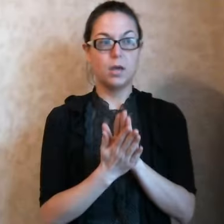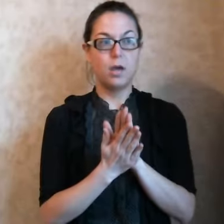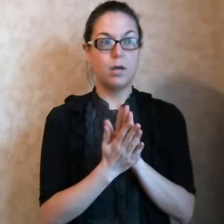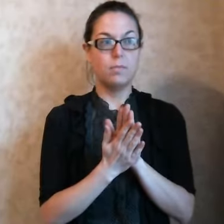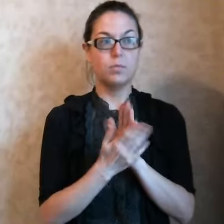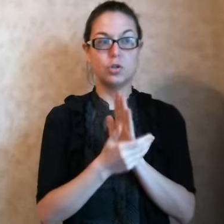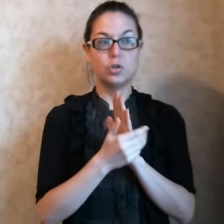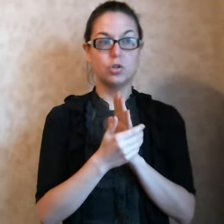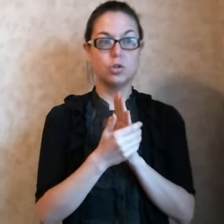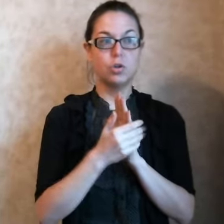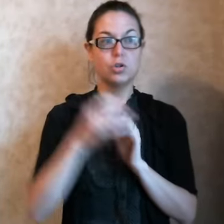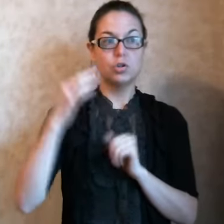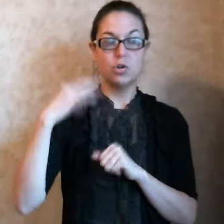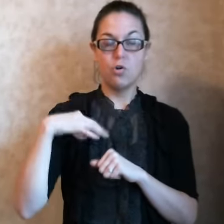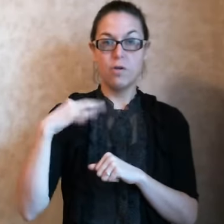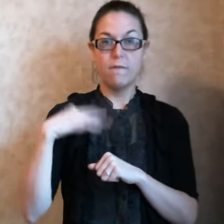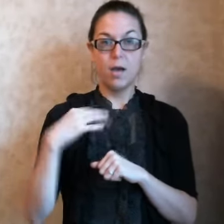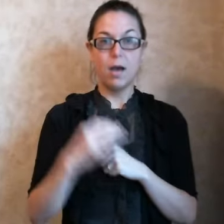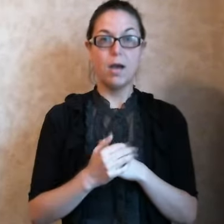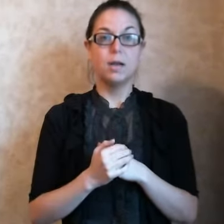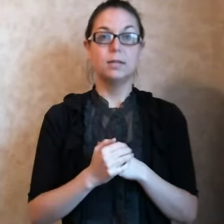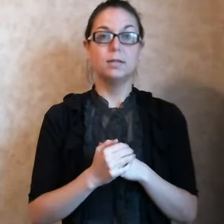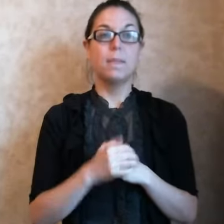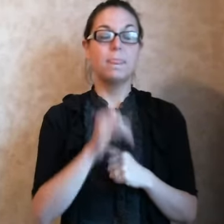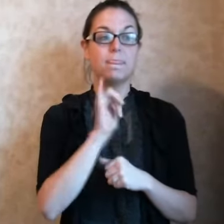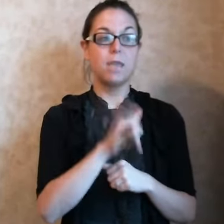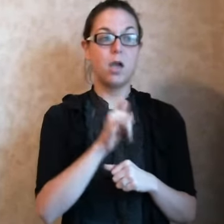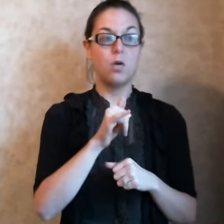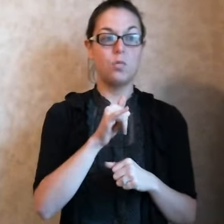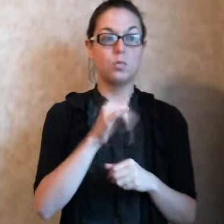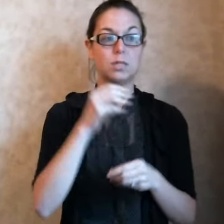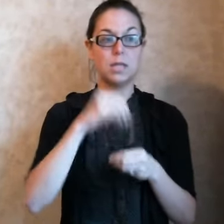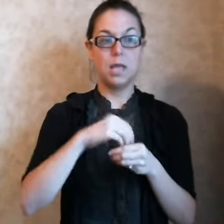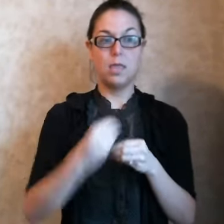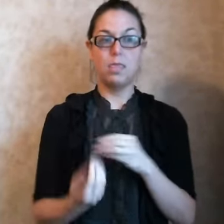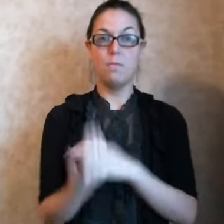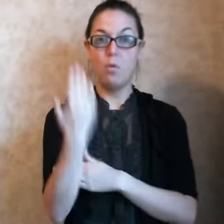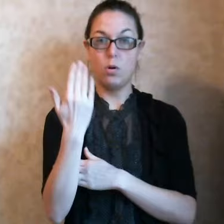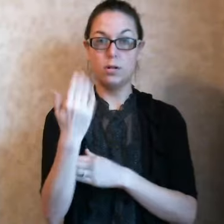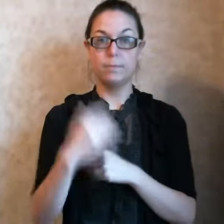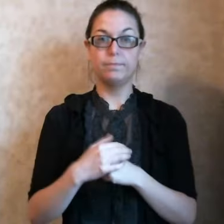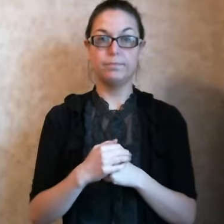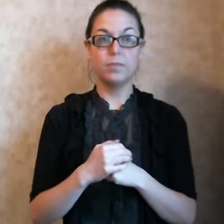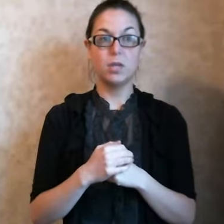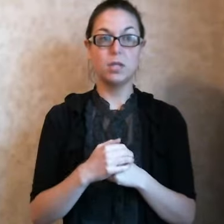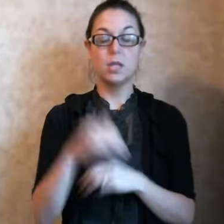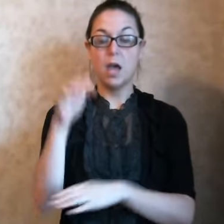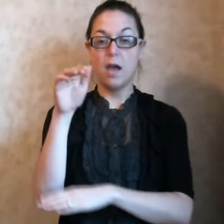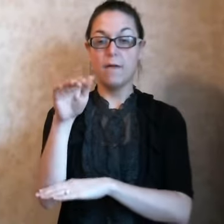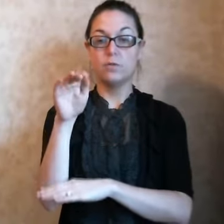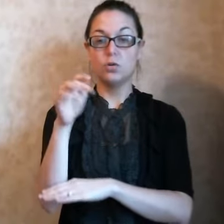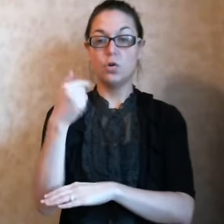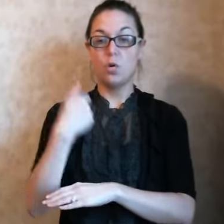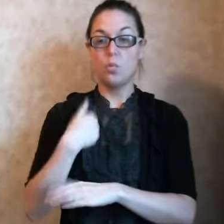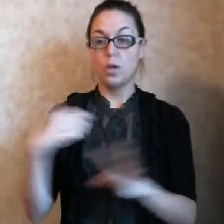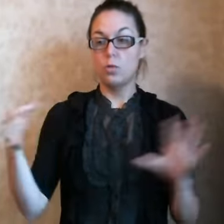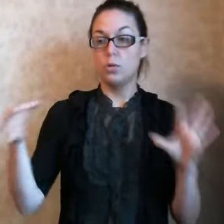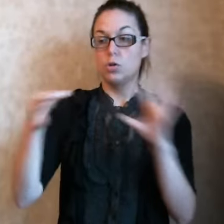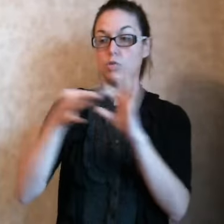morning. Then in the afternoon, we rejoined the professionals, I guess what you can call